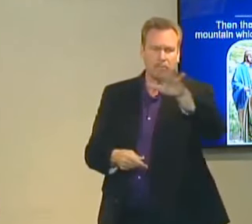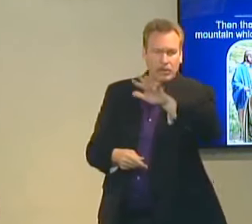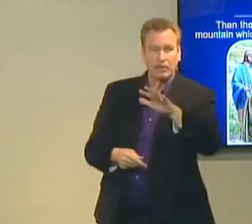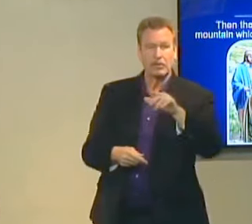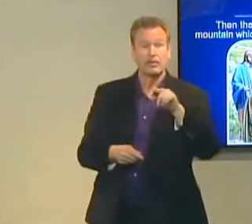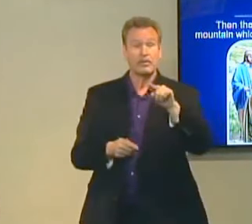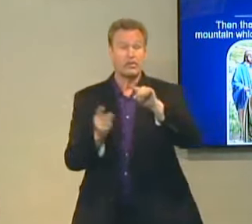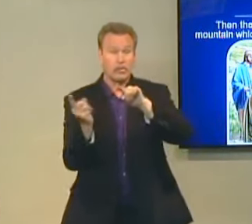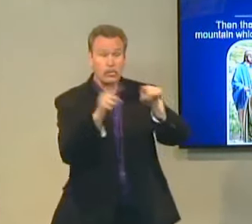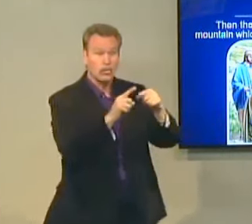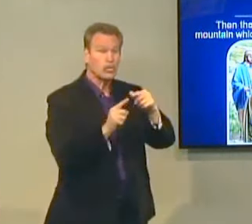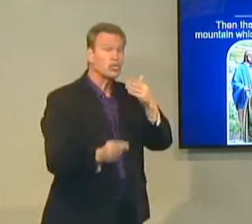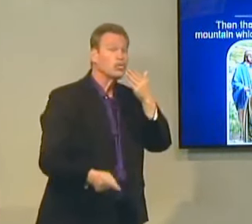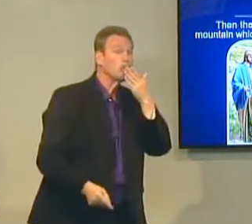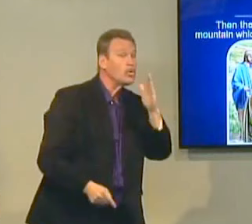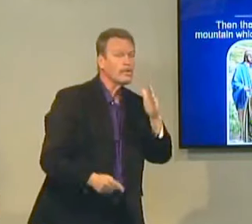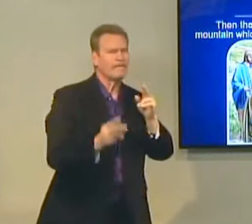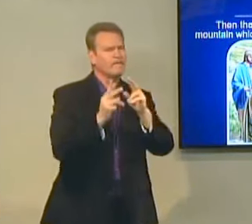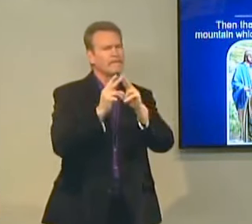But most of his time. spent. that area.